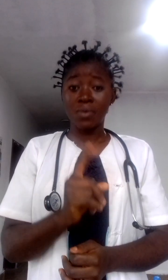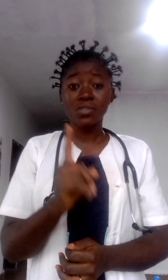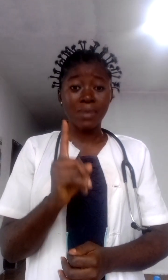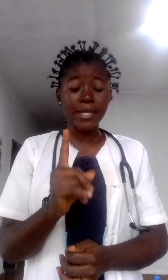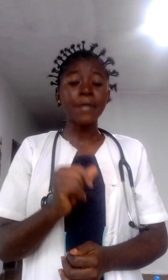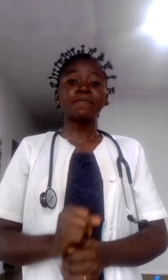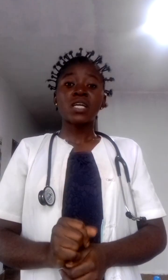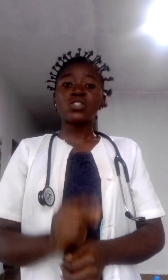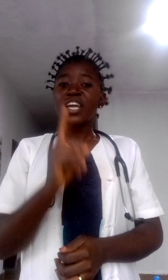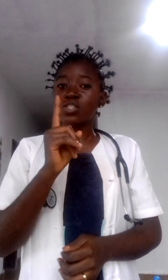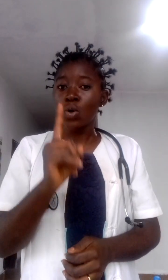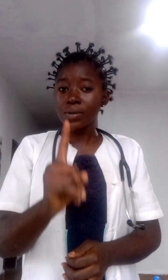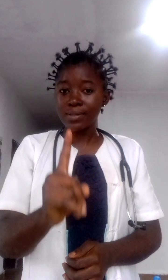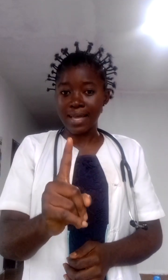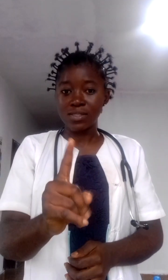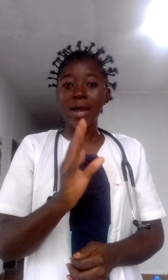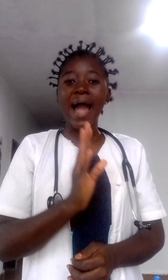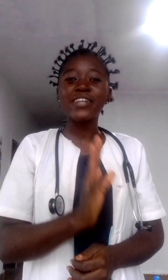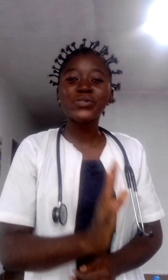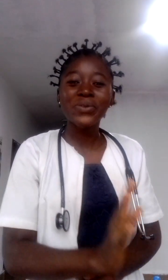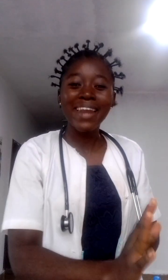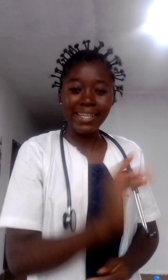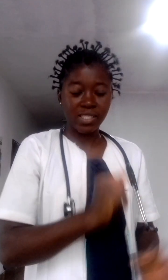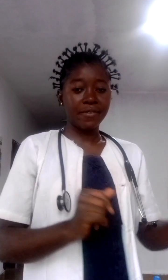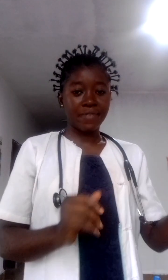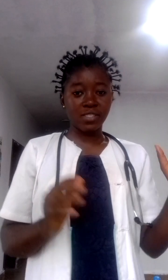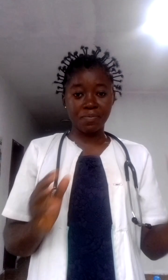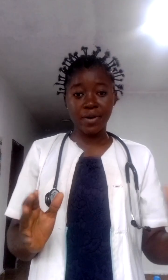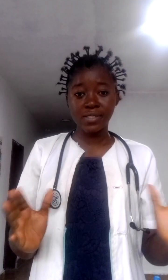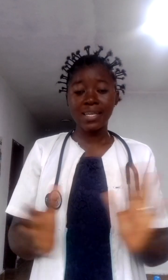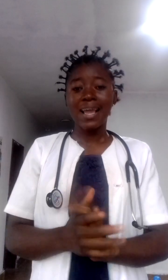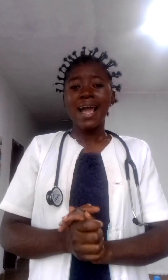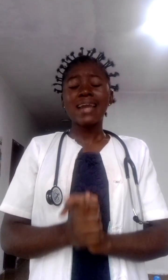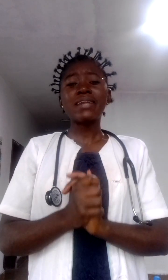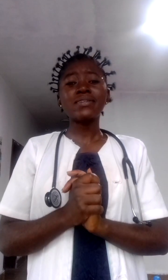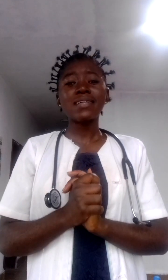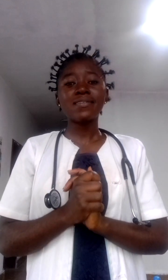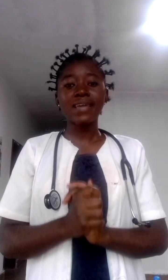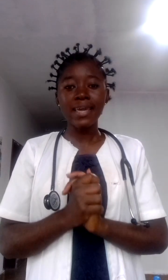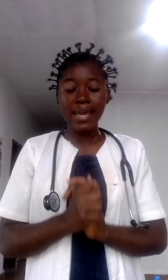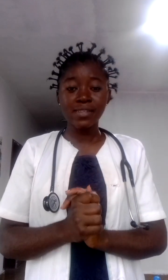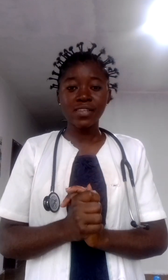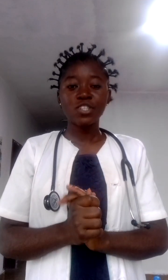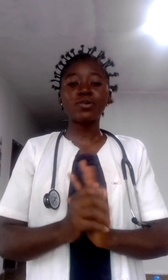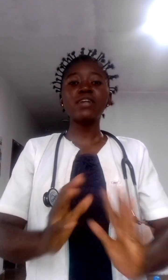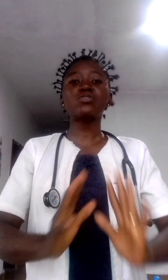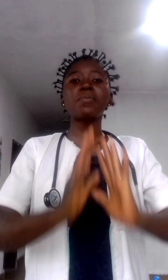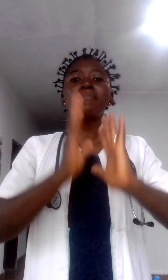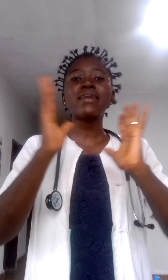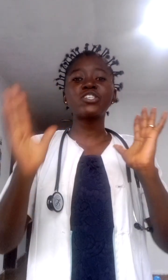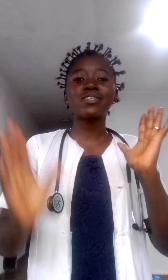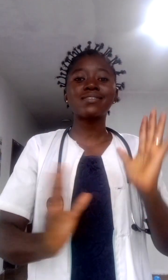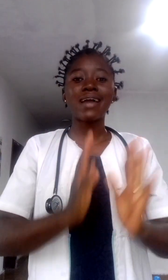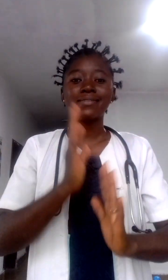want, right? So it's good that you isolate the infected person. And another thing is try to manage the signs